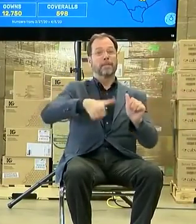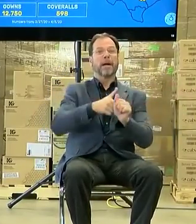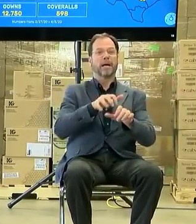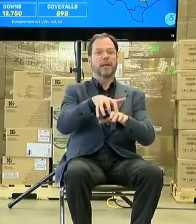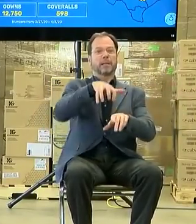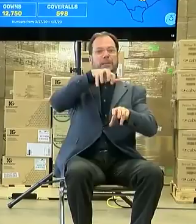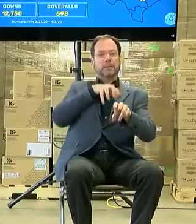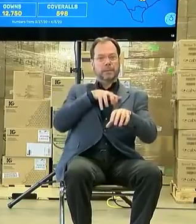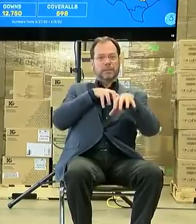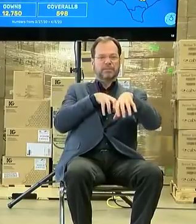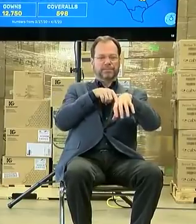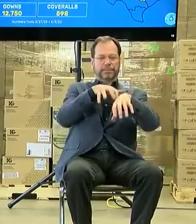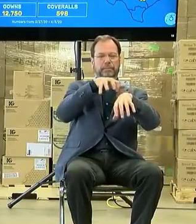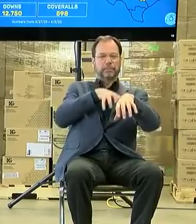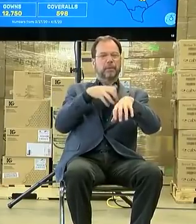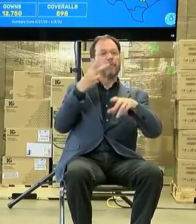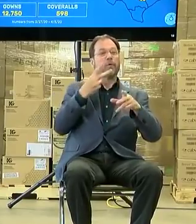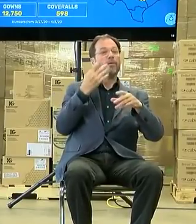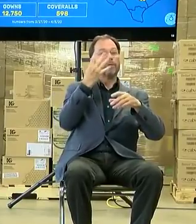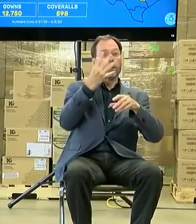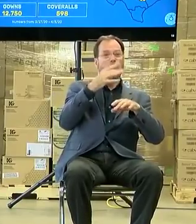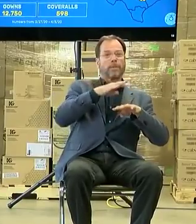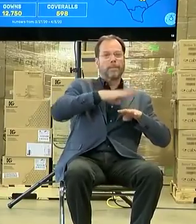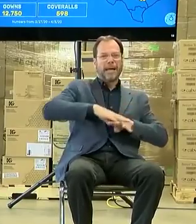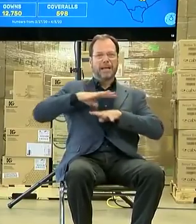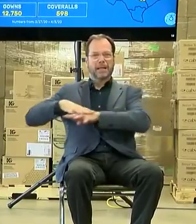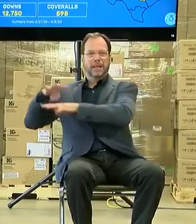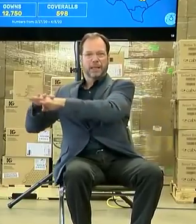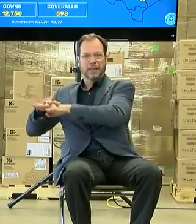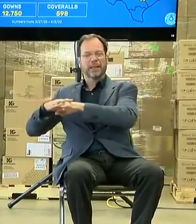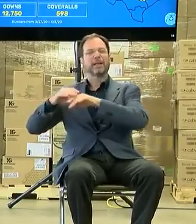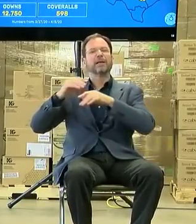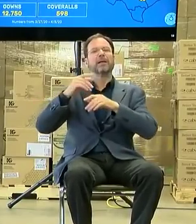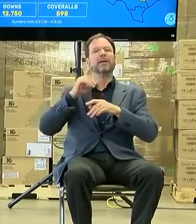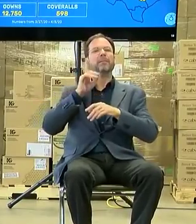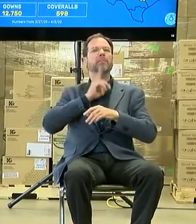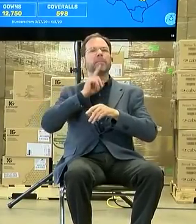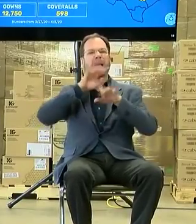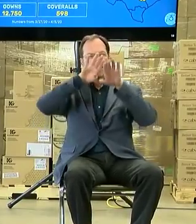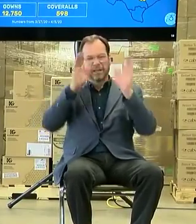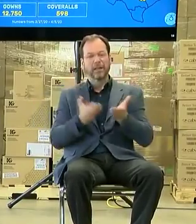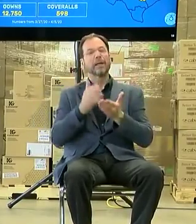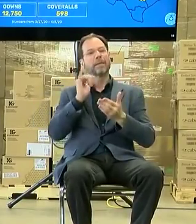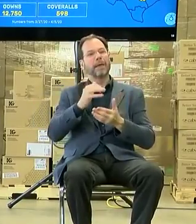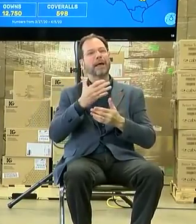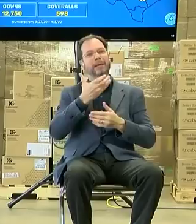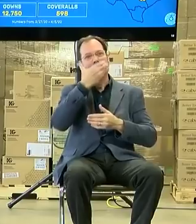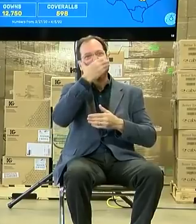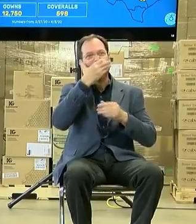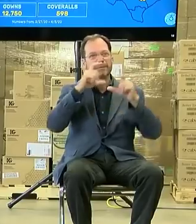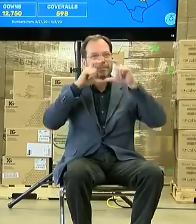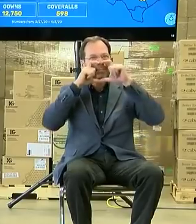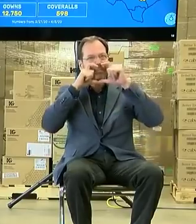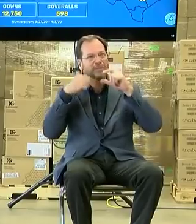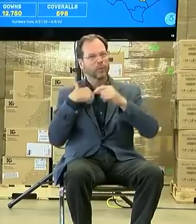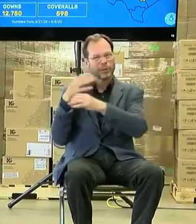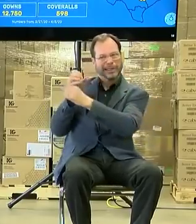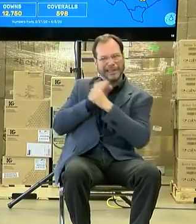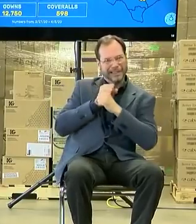that, there are 4 pallets of larger boxes that are wrapped in plastic. Those are the masks that have come in